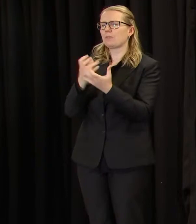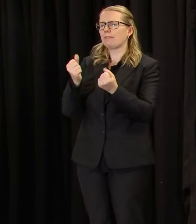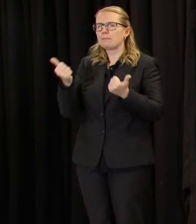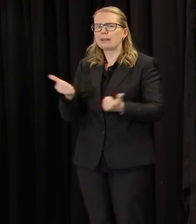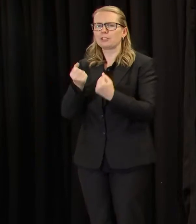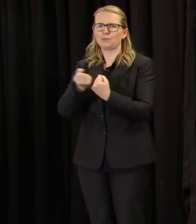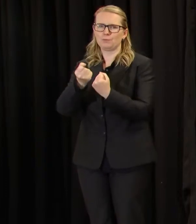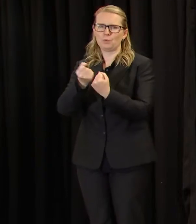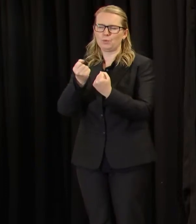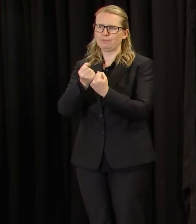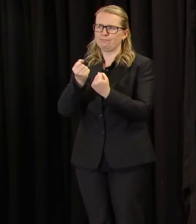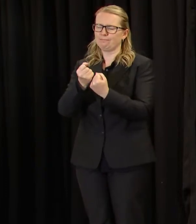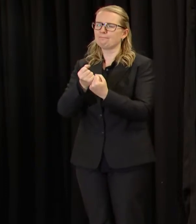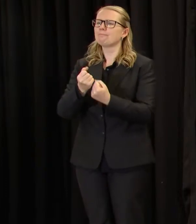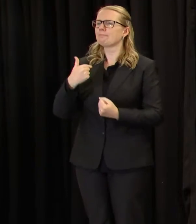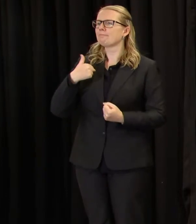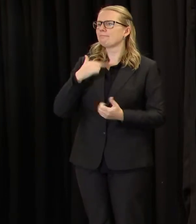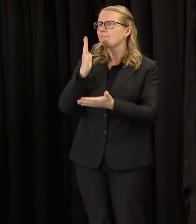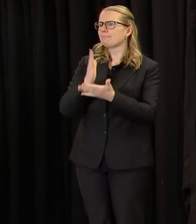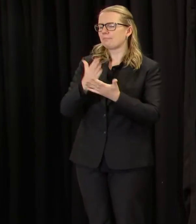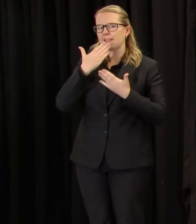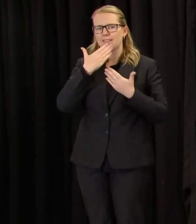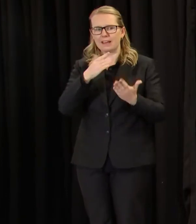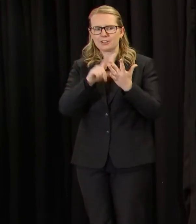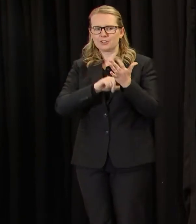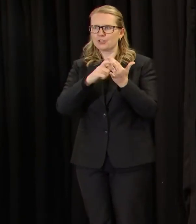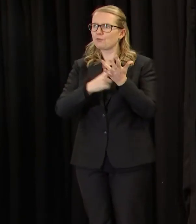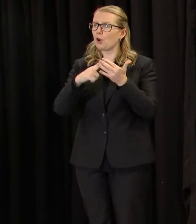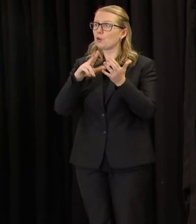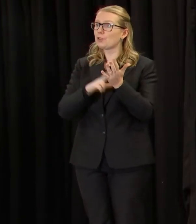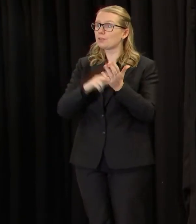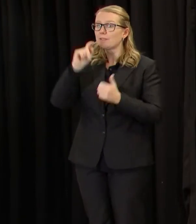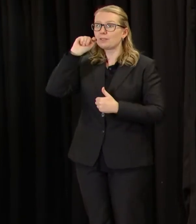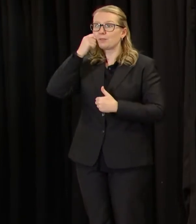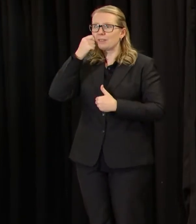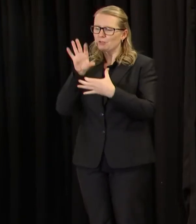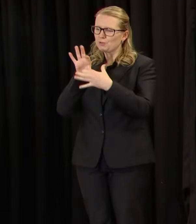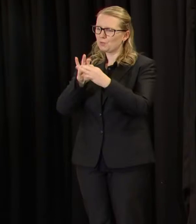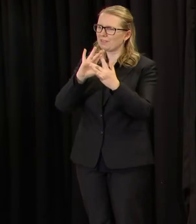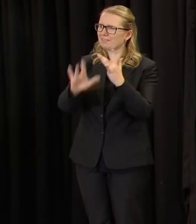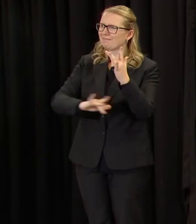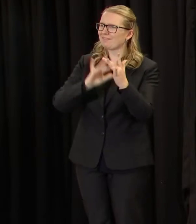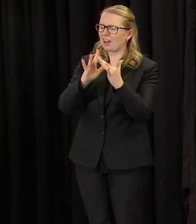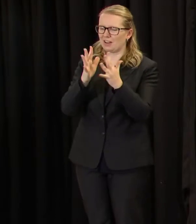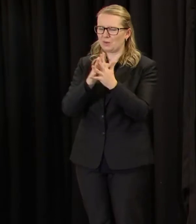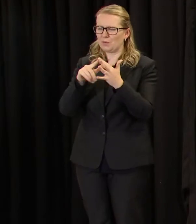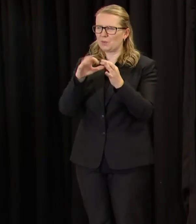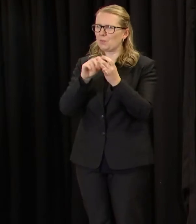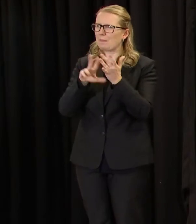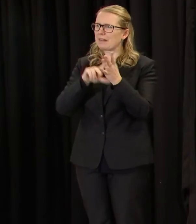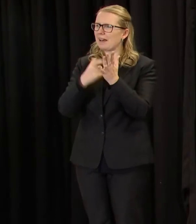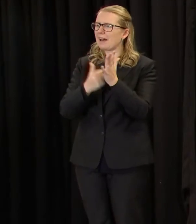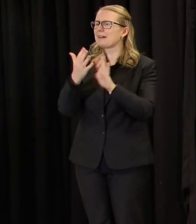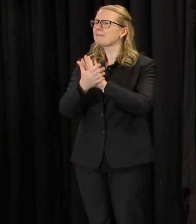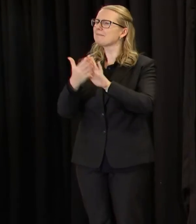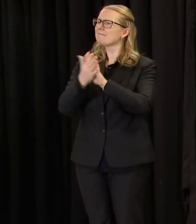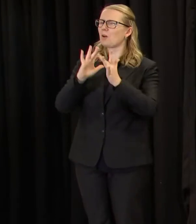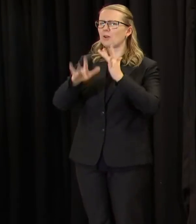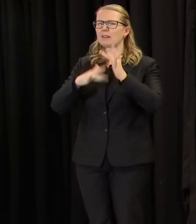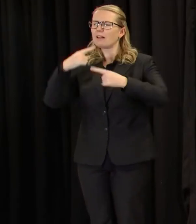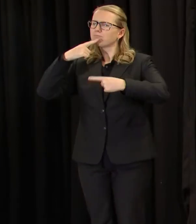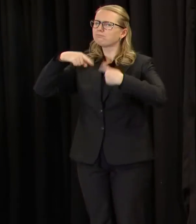great linkages. I'm very thankful to Jerome for joining us on some Zoom webinars. It's been really helpful. We will continue to advocate